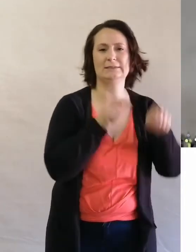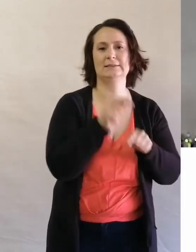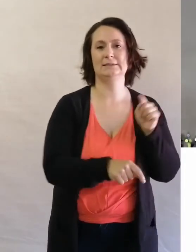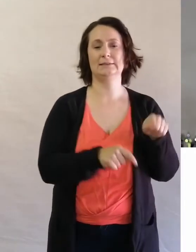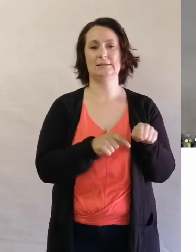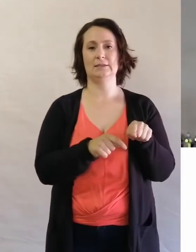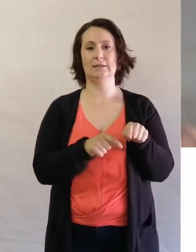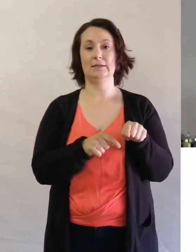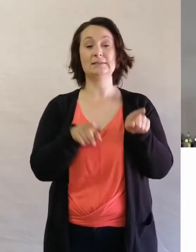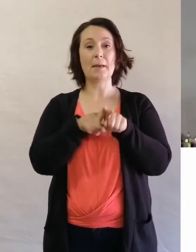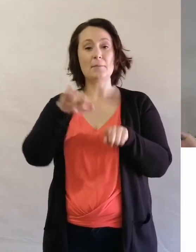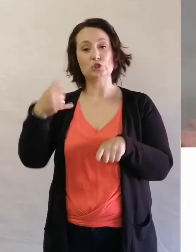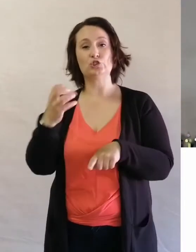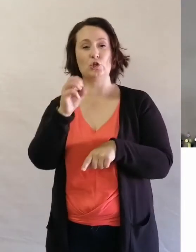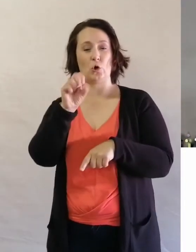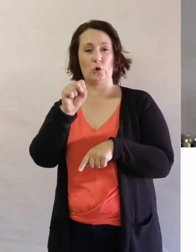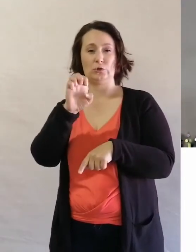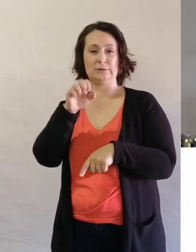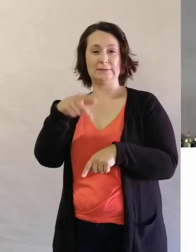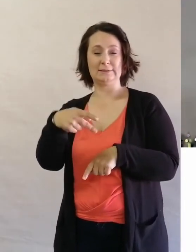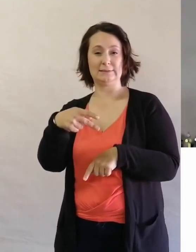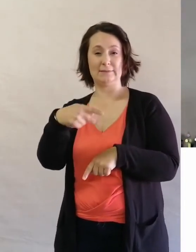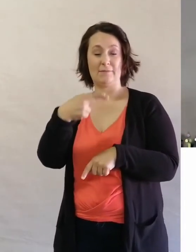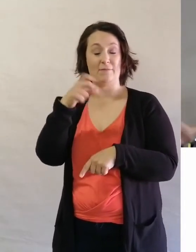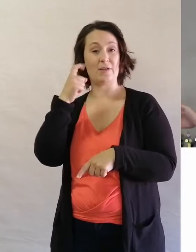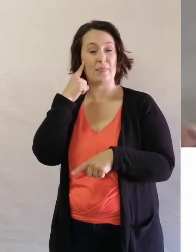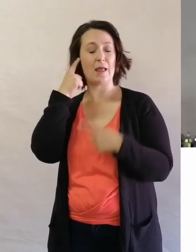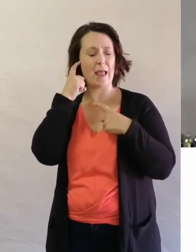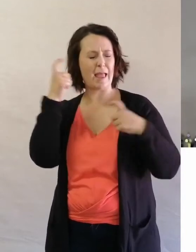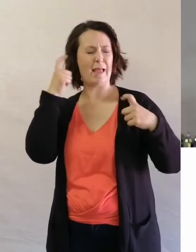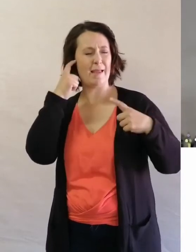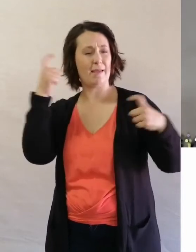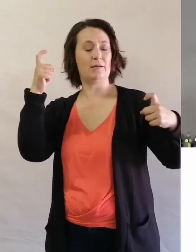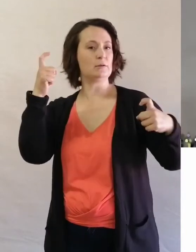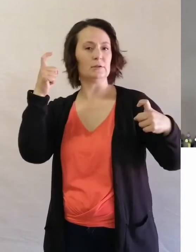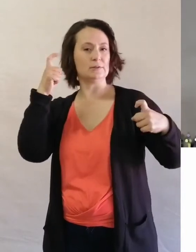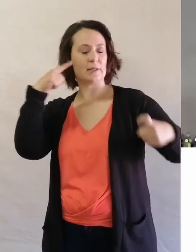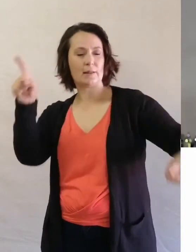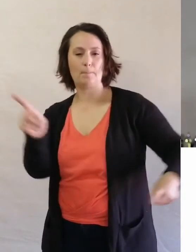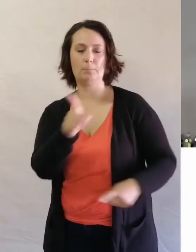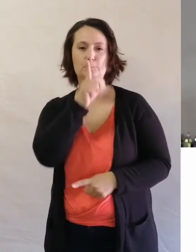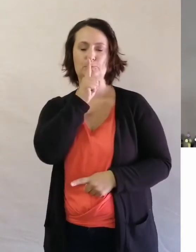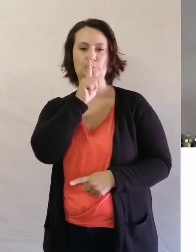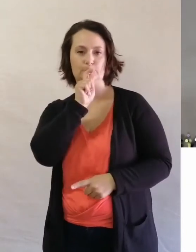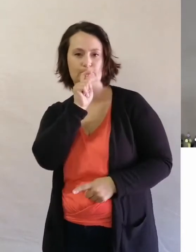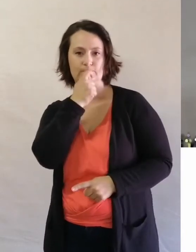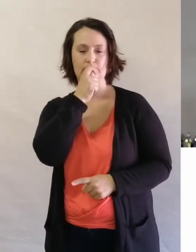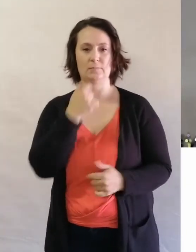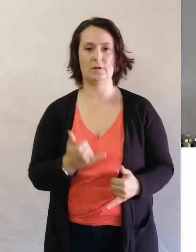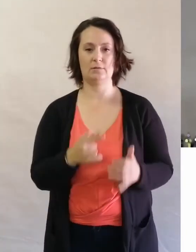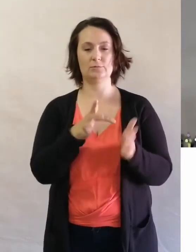Joseph experienced from his brothers, have been the echo in their ear, Lord, I pray that you would silence them. In Jesus' name.